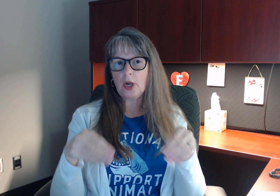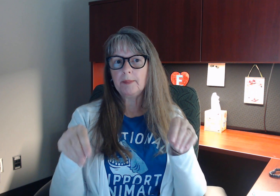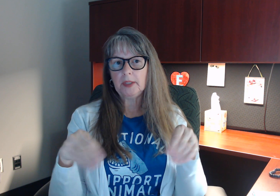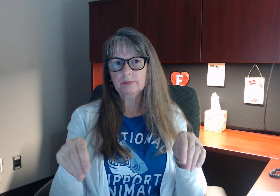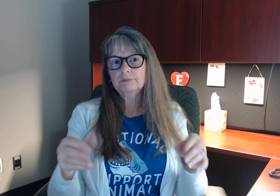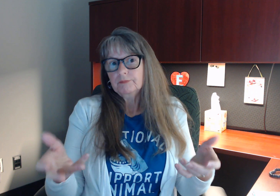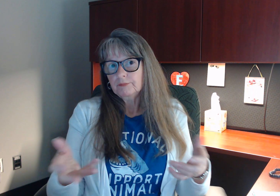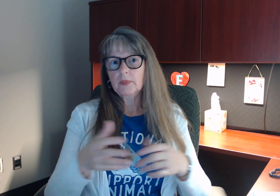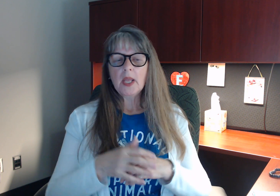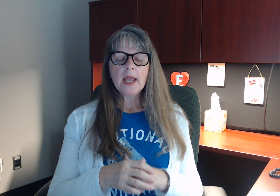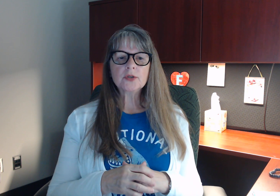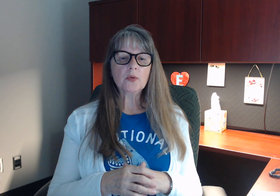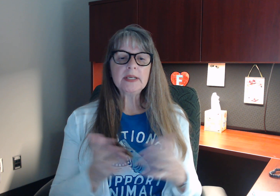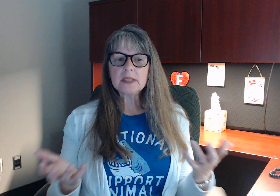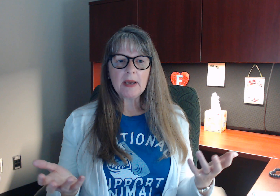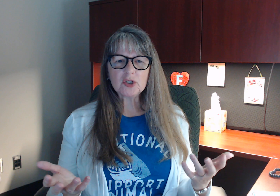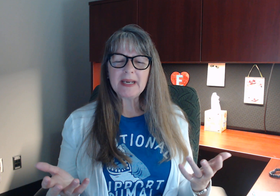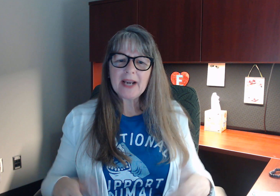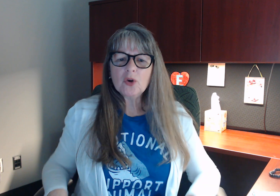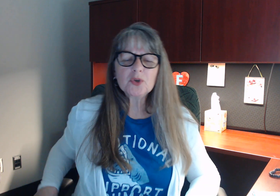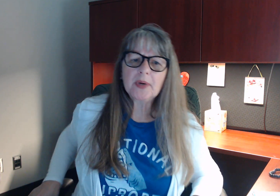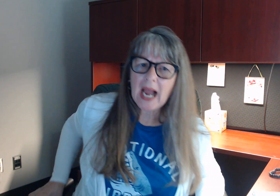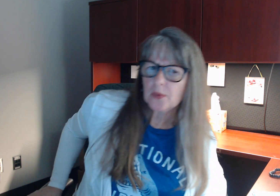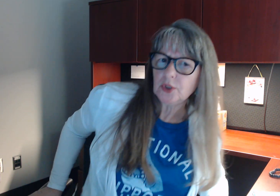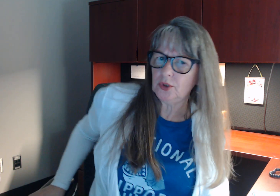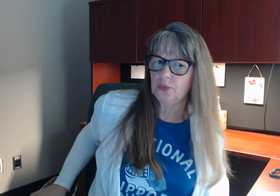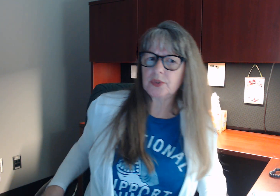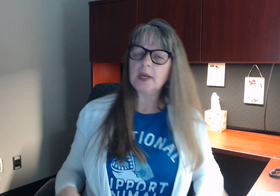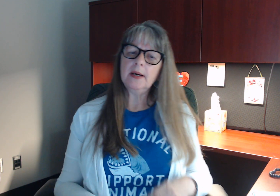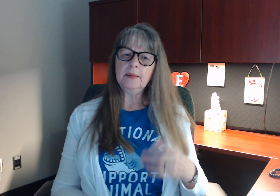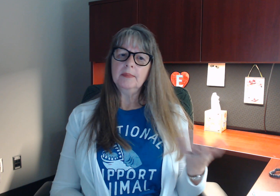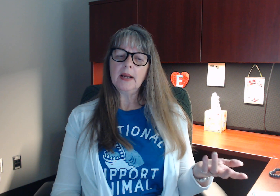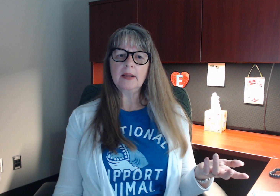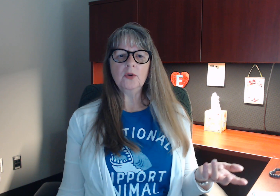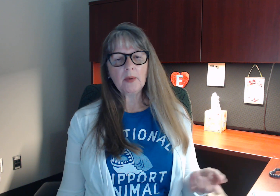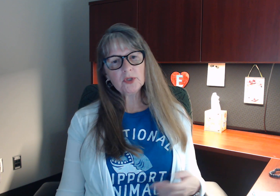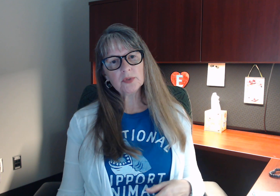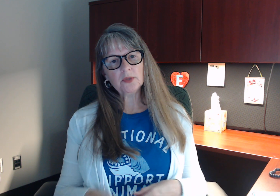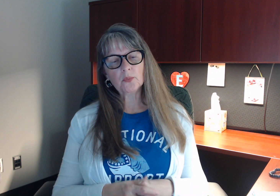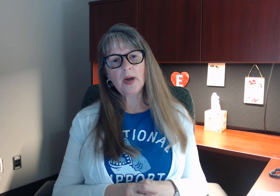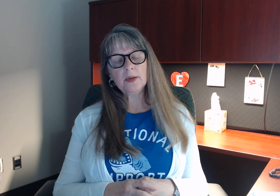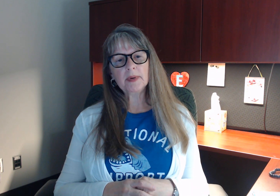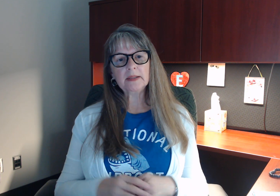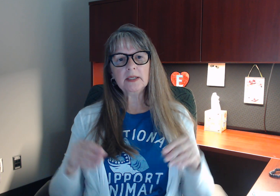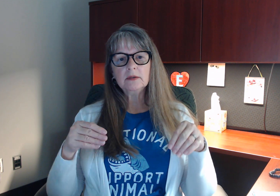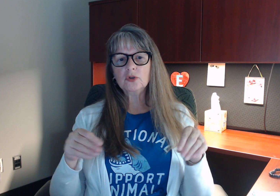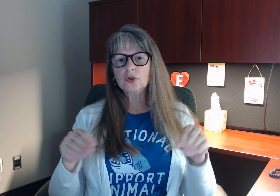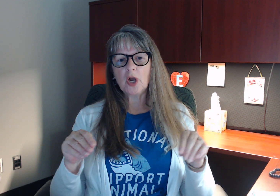shopping. So it doesn't matter to me, and I don't know which one I would use. I would use either one, but I think shopping